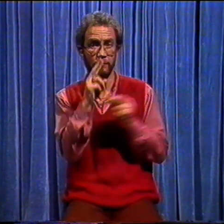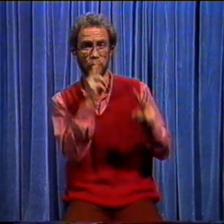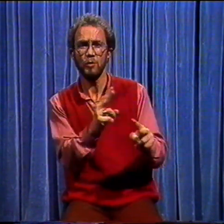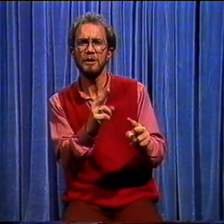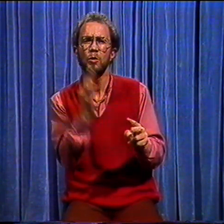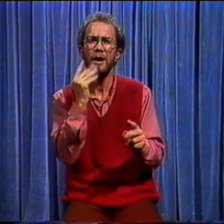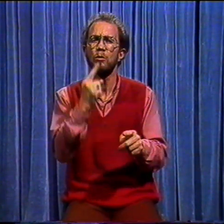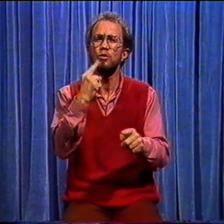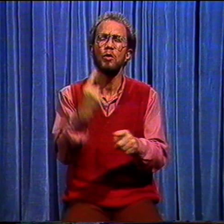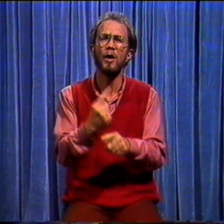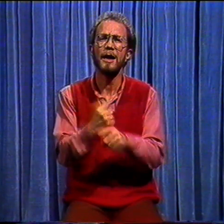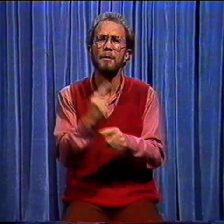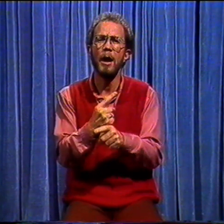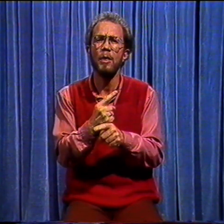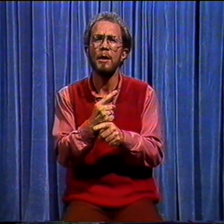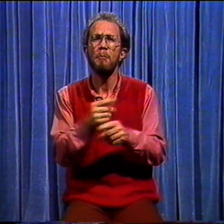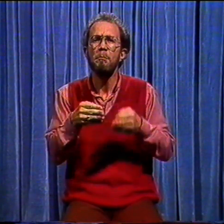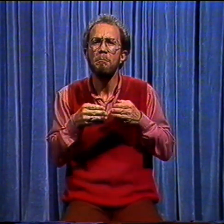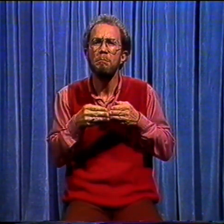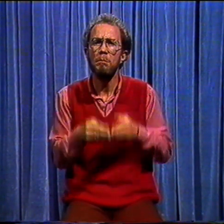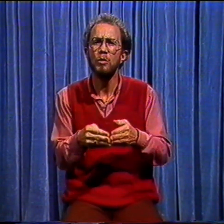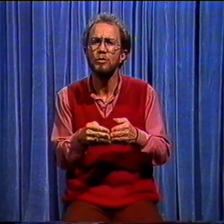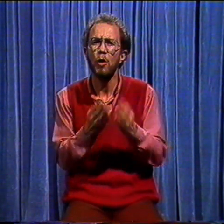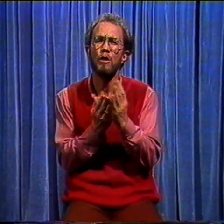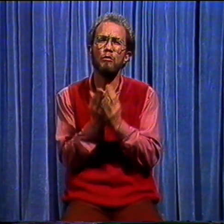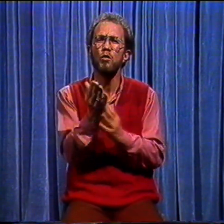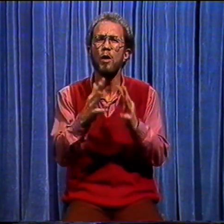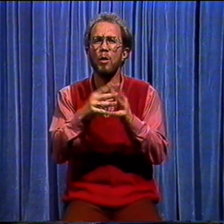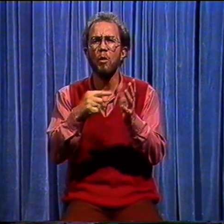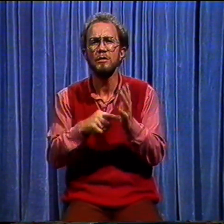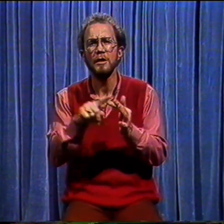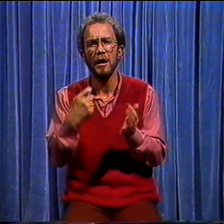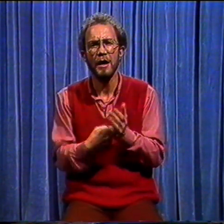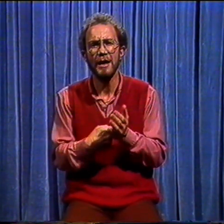You might have noticed that when he's talking about the boat cutting through the water,